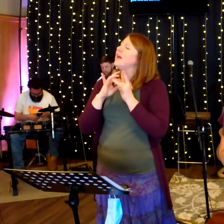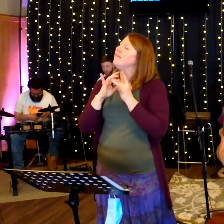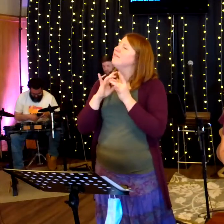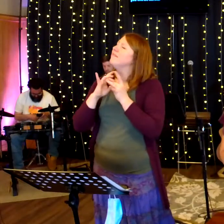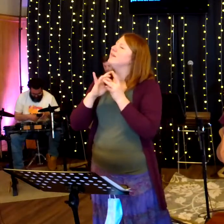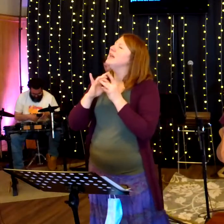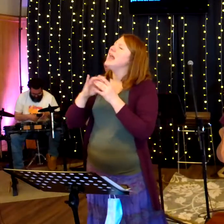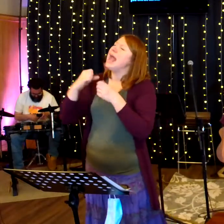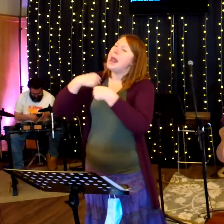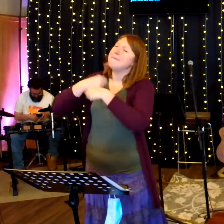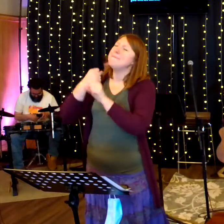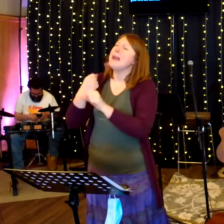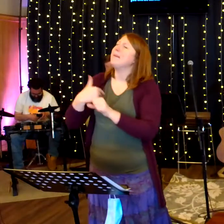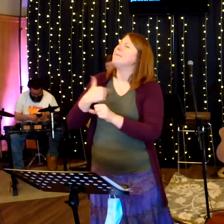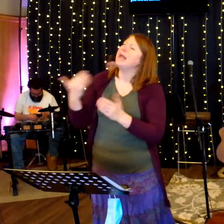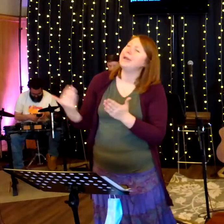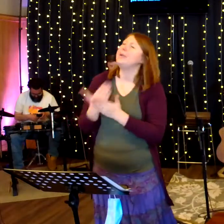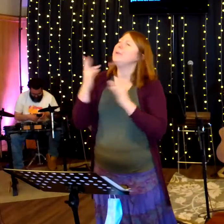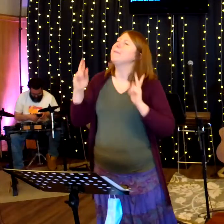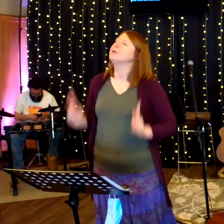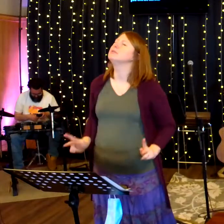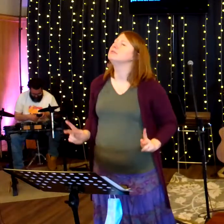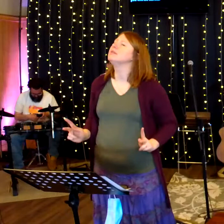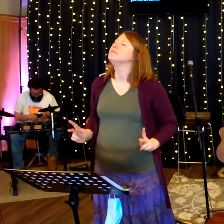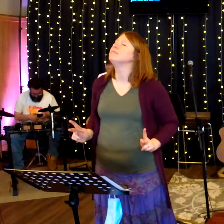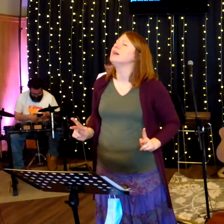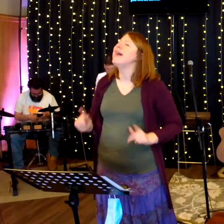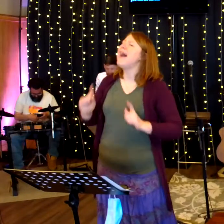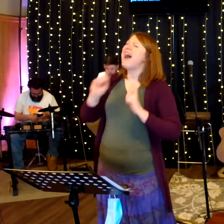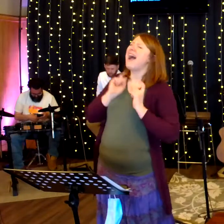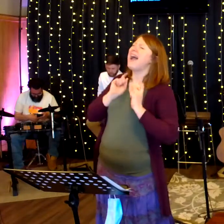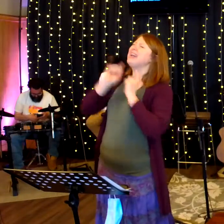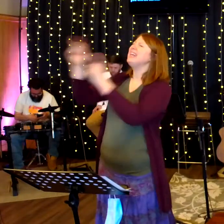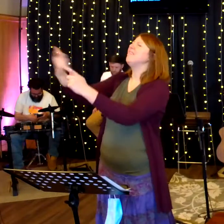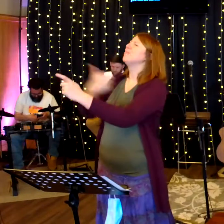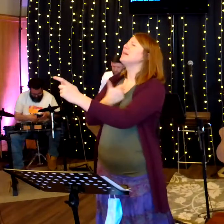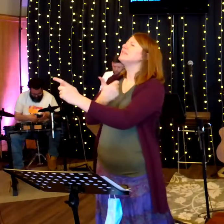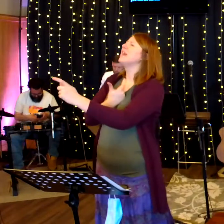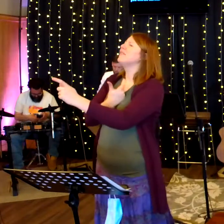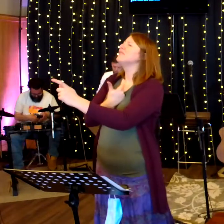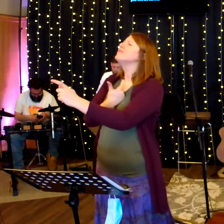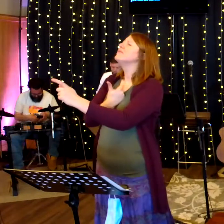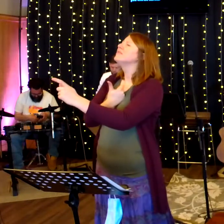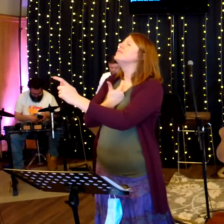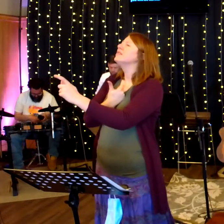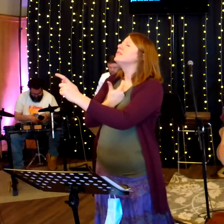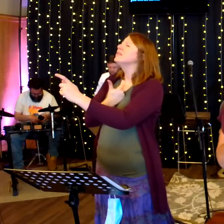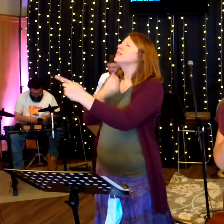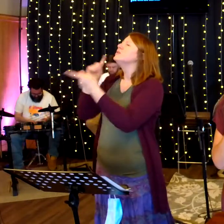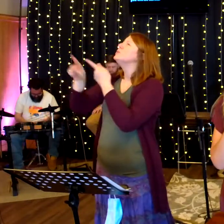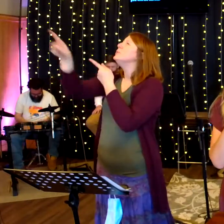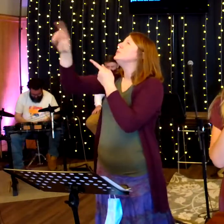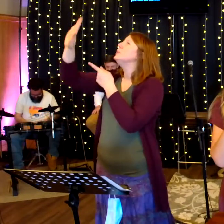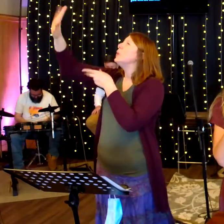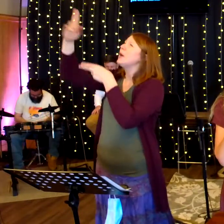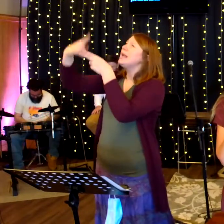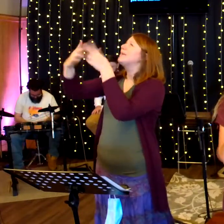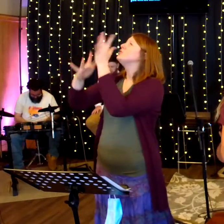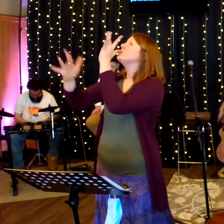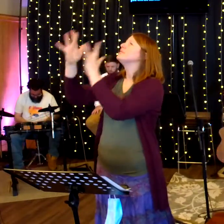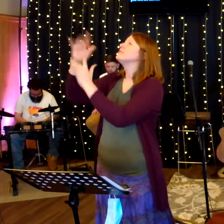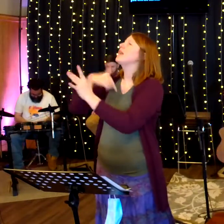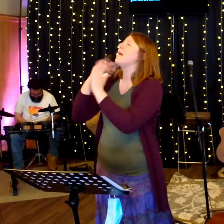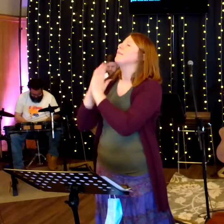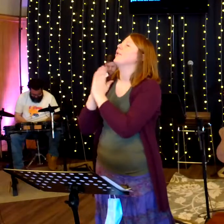me new. I give myself to you. In Jesus' name I pray.